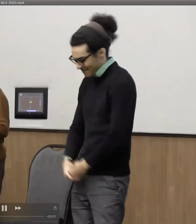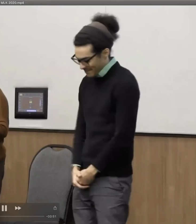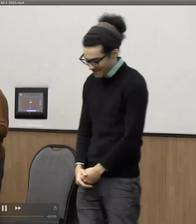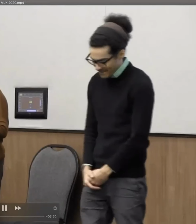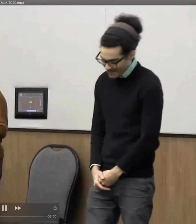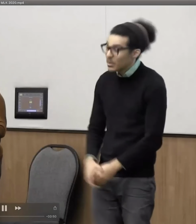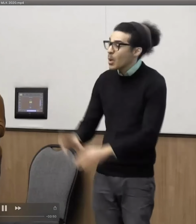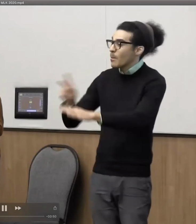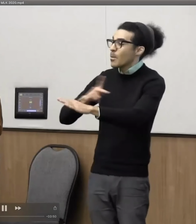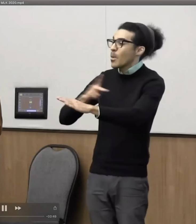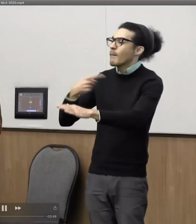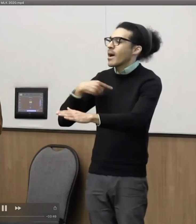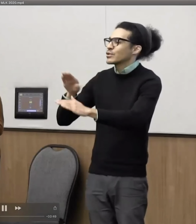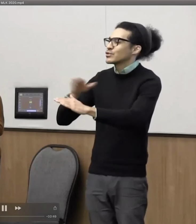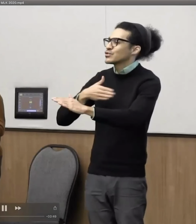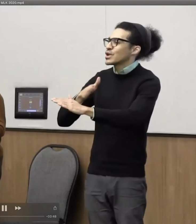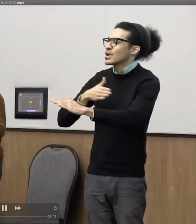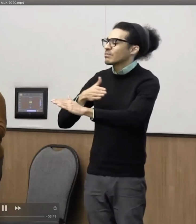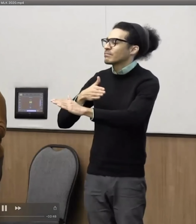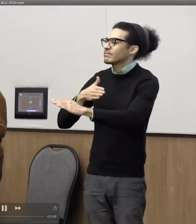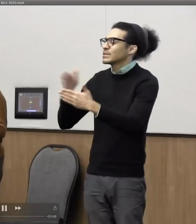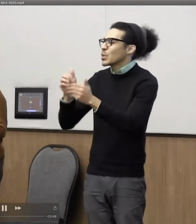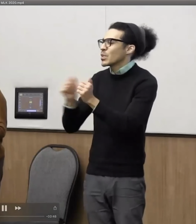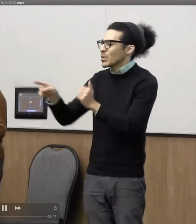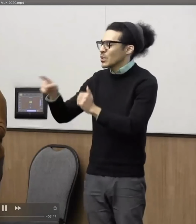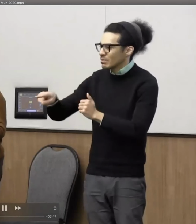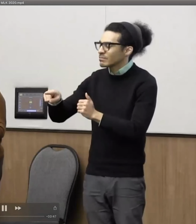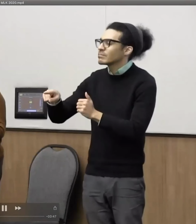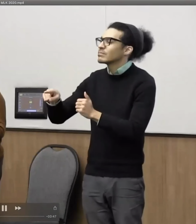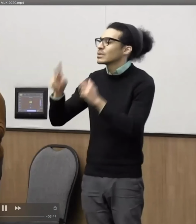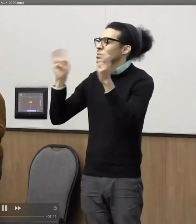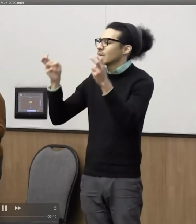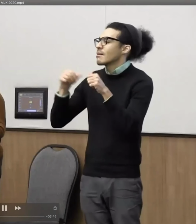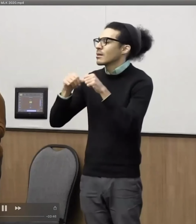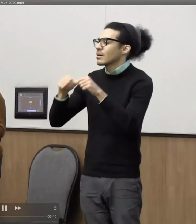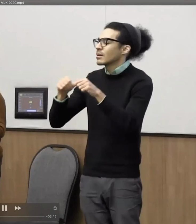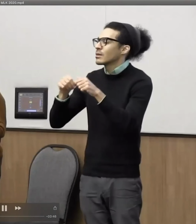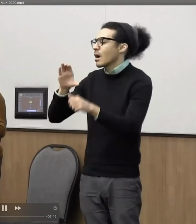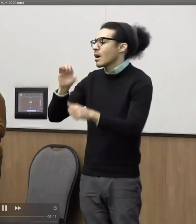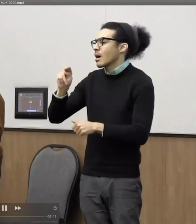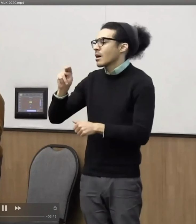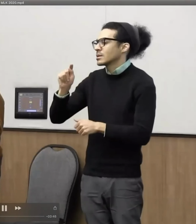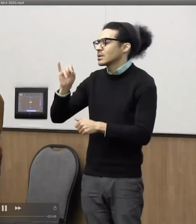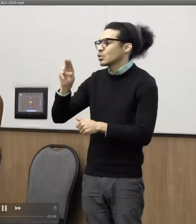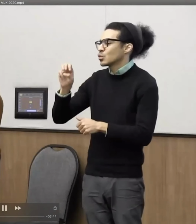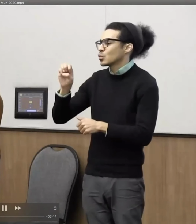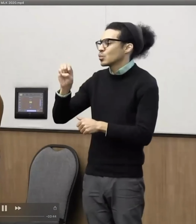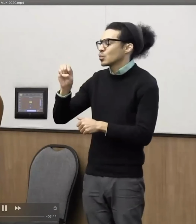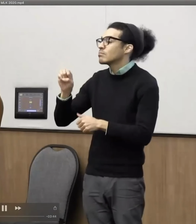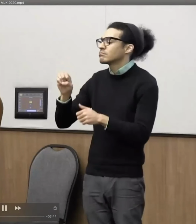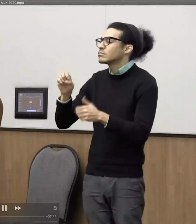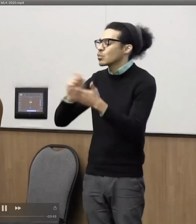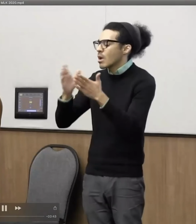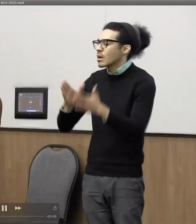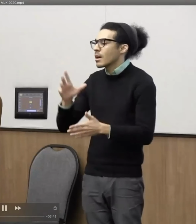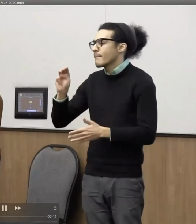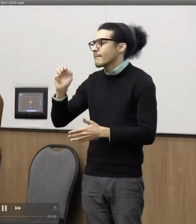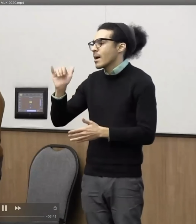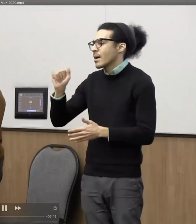The poem that I'll be sharing with you today is titled Continue by Maya Angelou, and it was